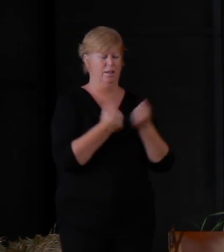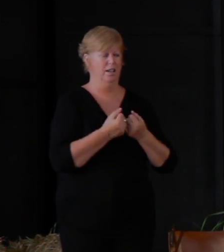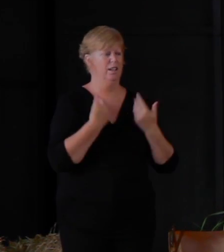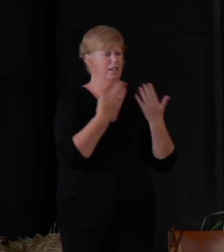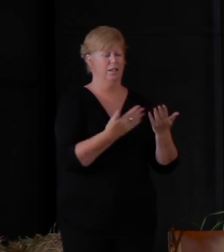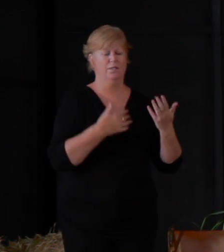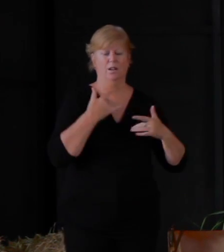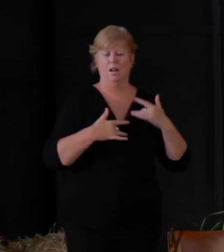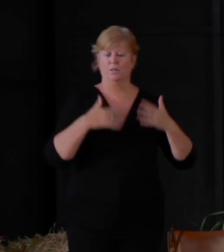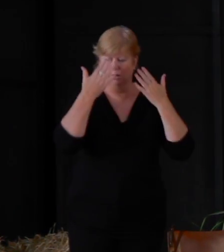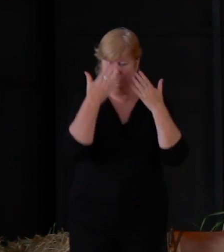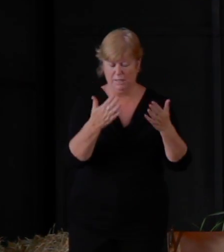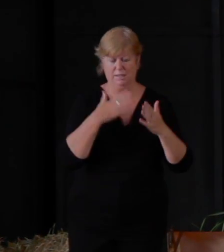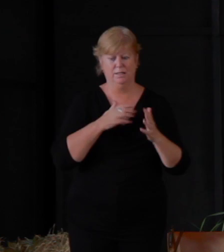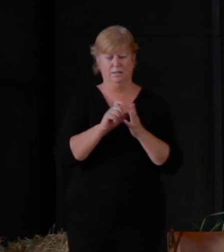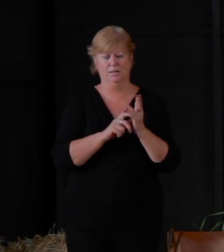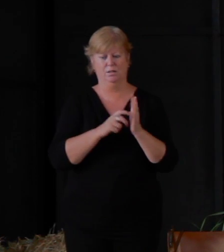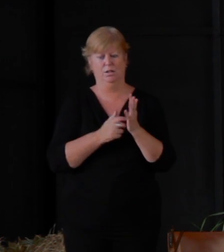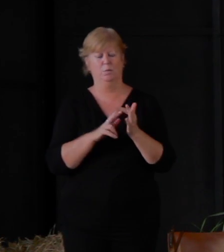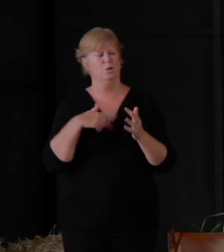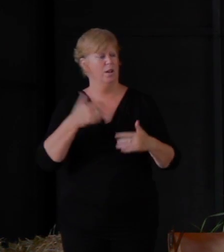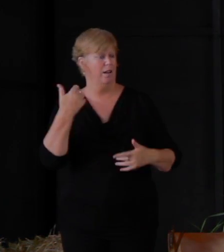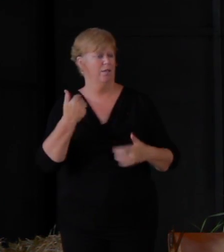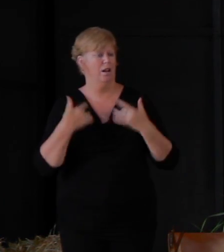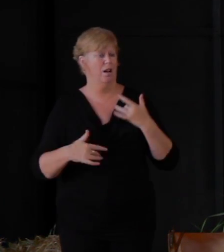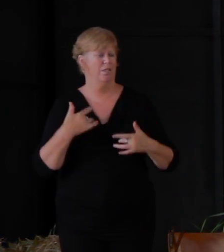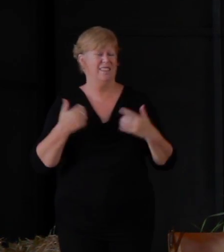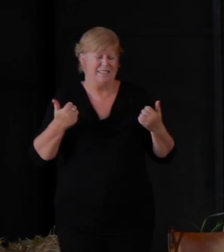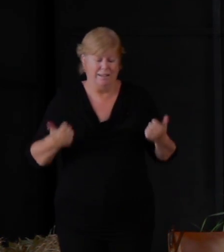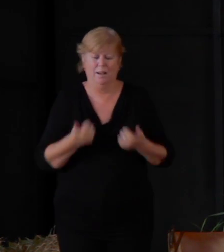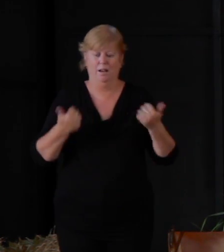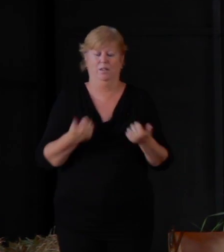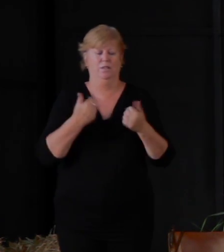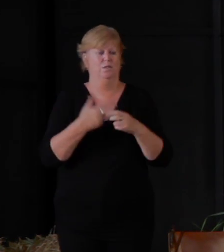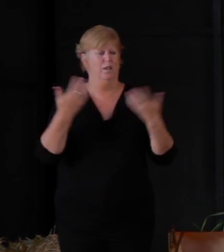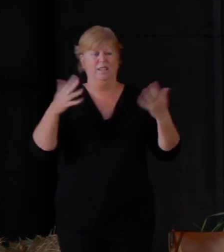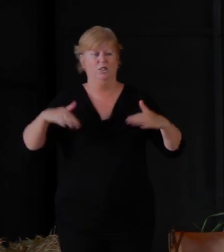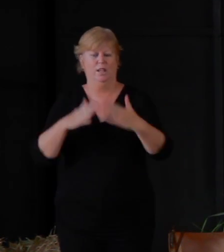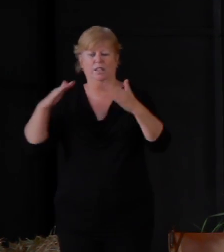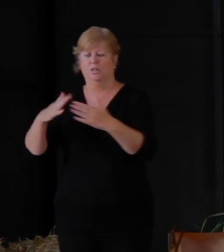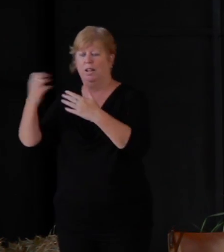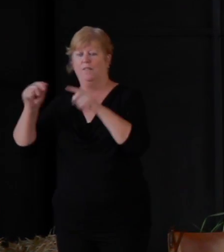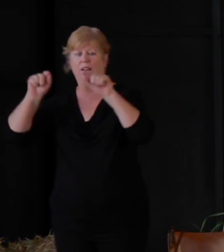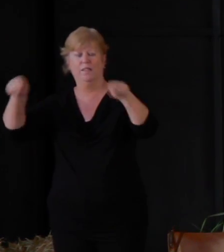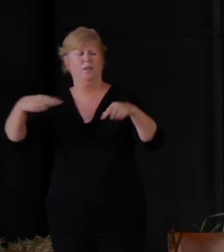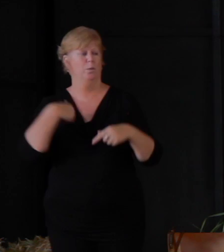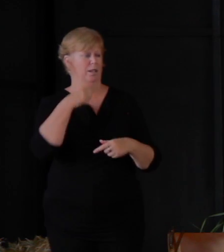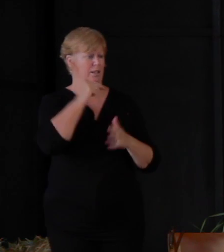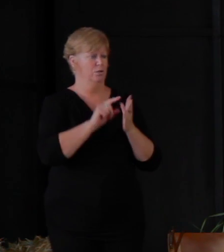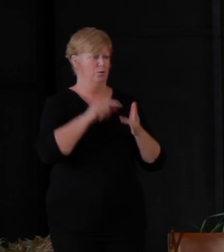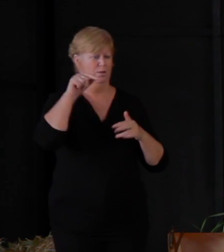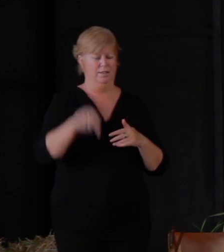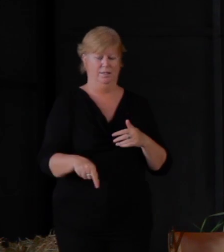the respect it deserves because just because you have life, it is enough for whatever challenges we have out there. And we can do